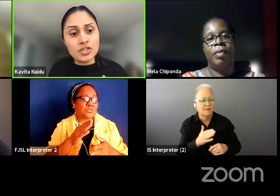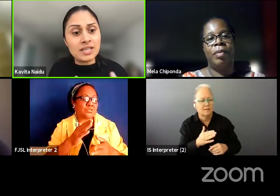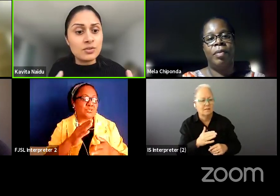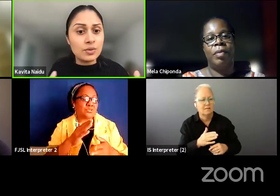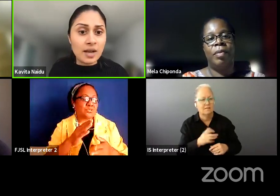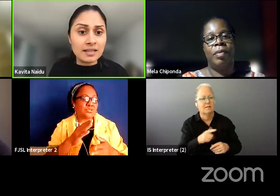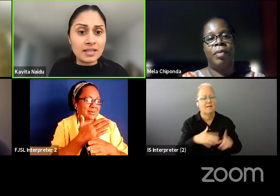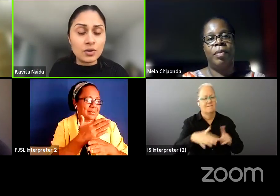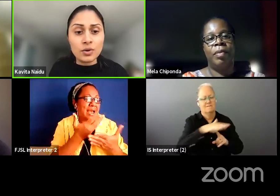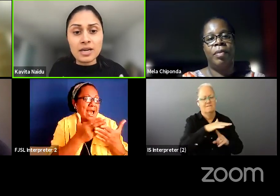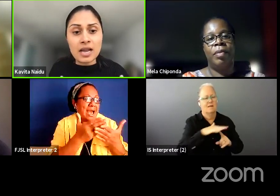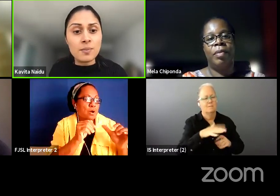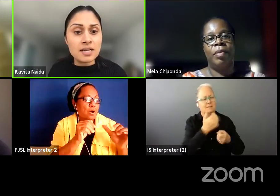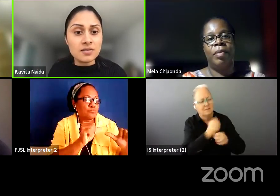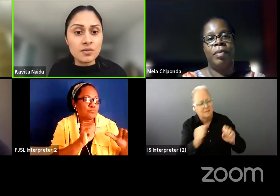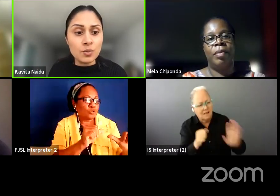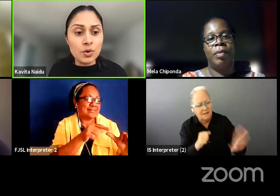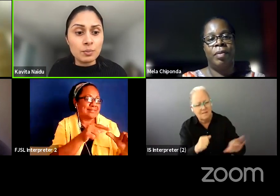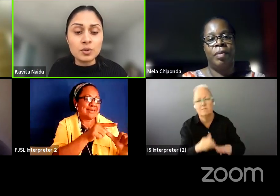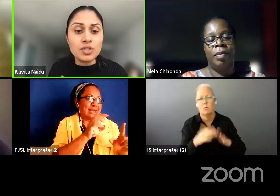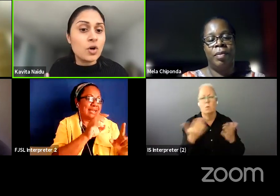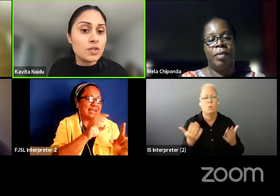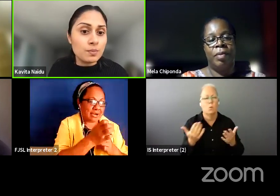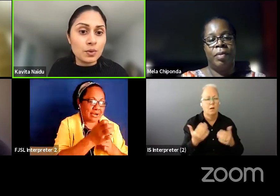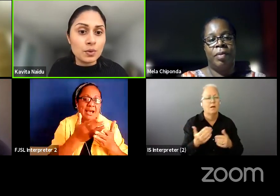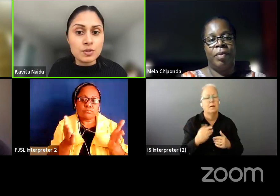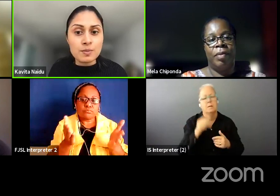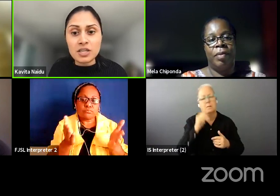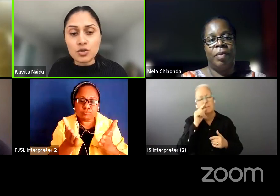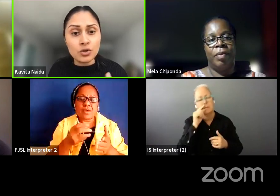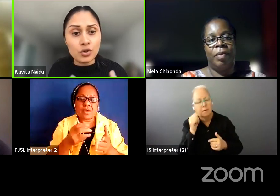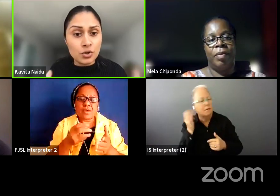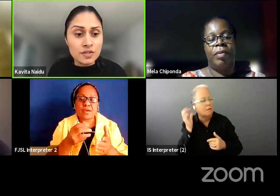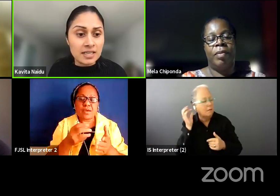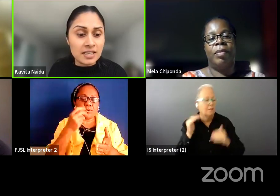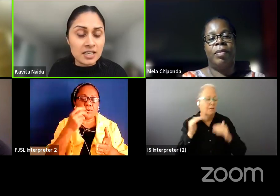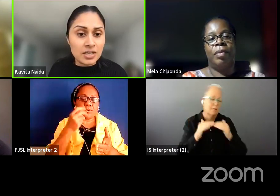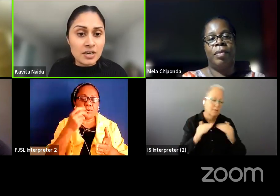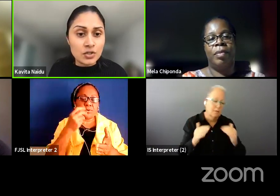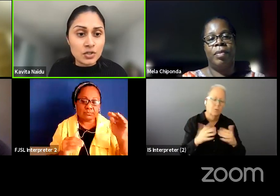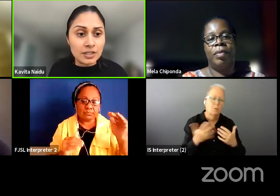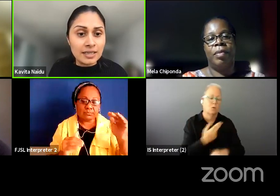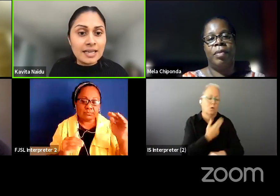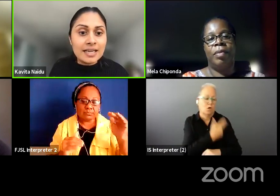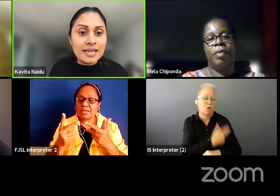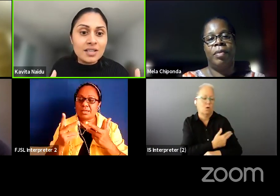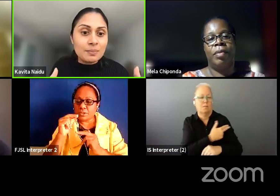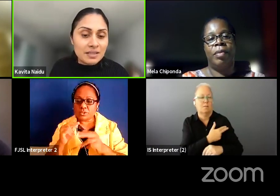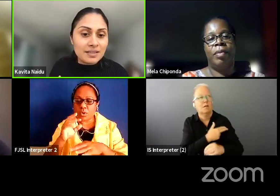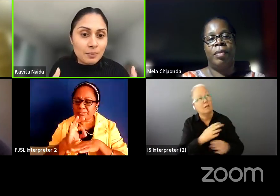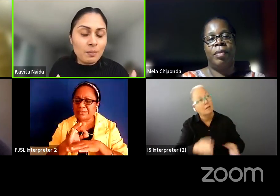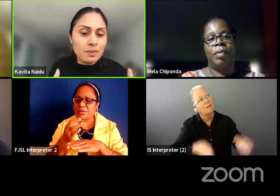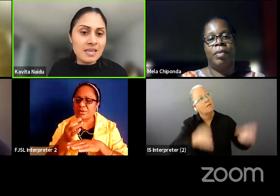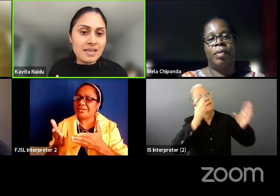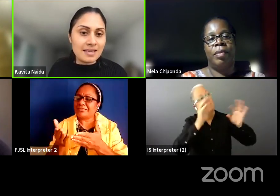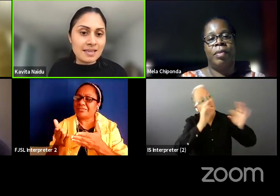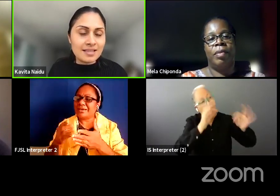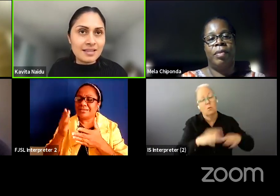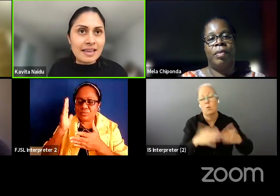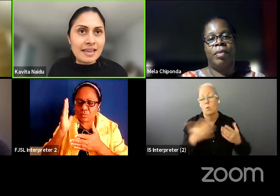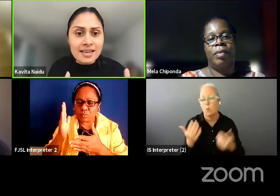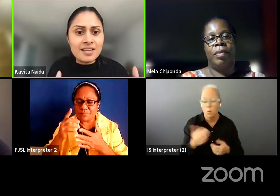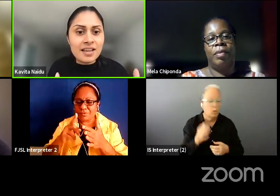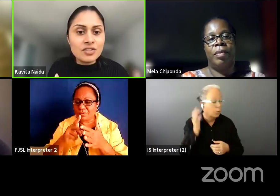or gender equality, or in our parts of the world, building hospitals, making sure girls get an education. But the problem